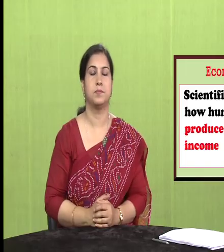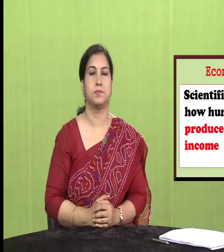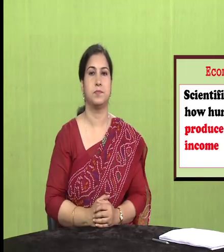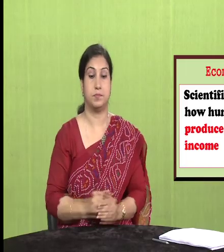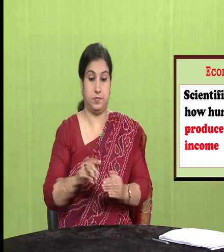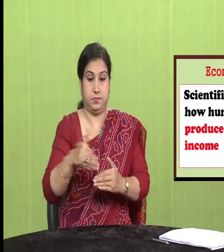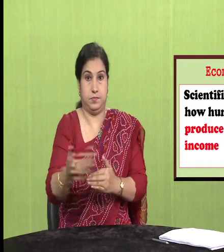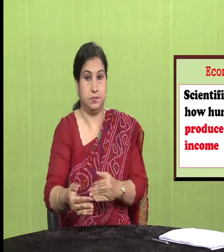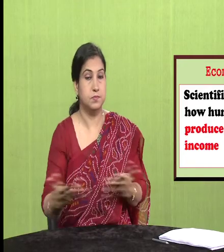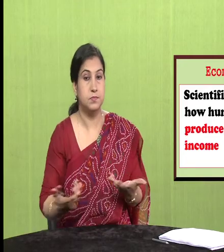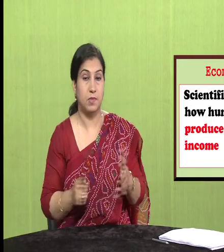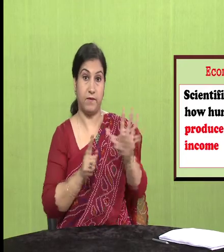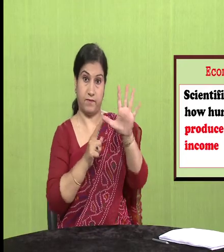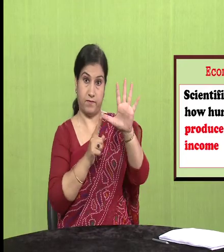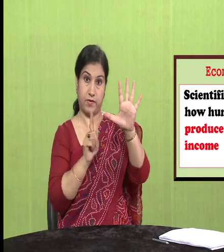Next is the fifth subject,